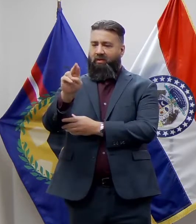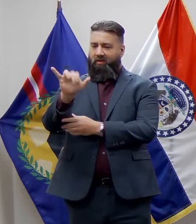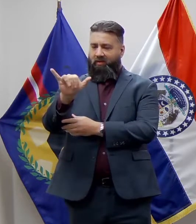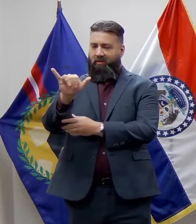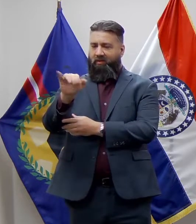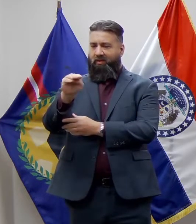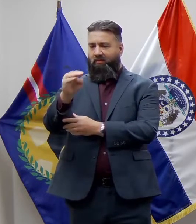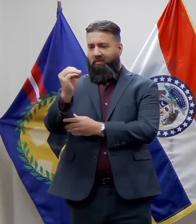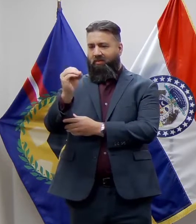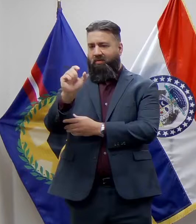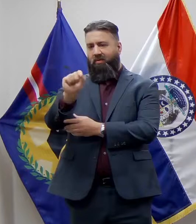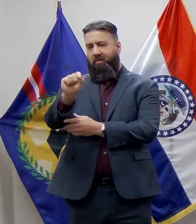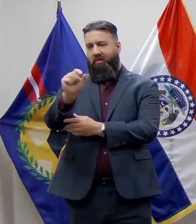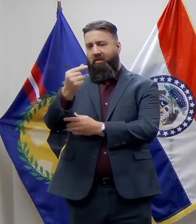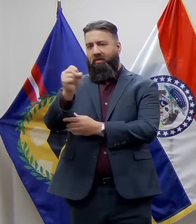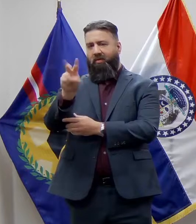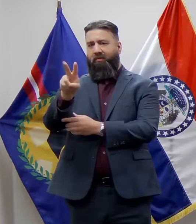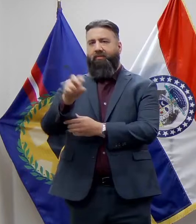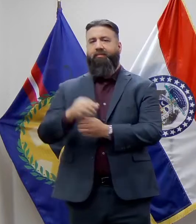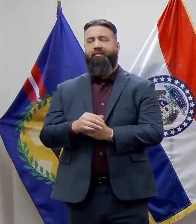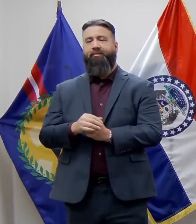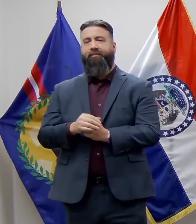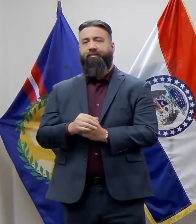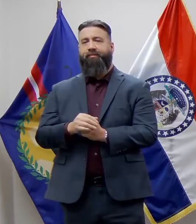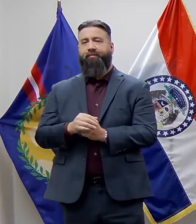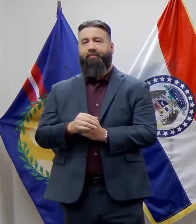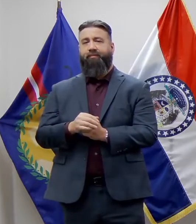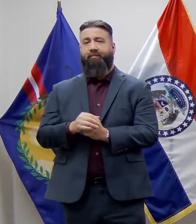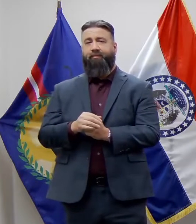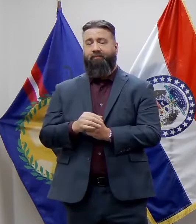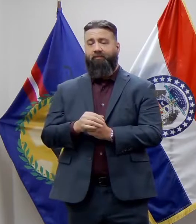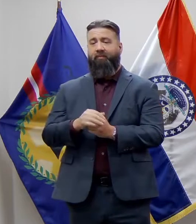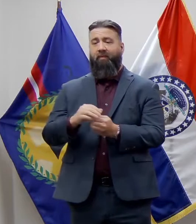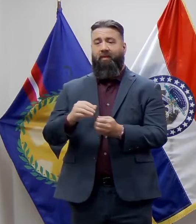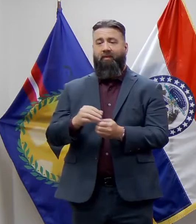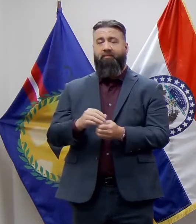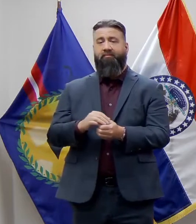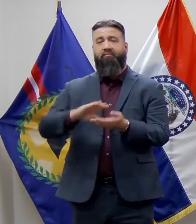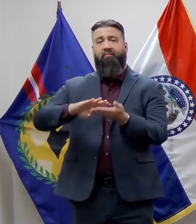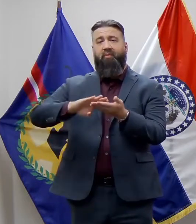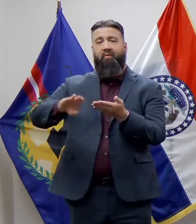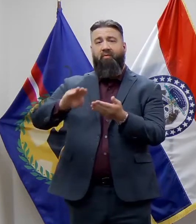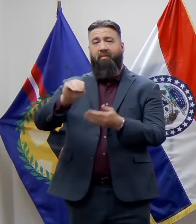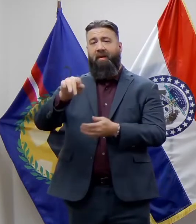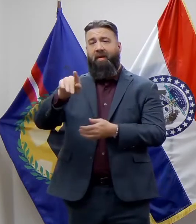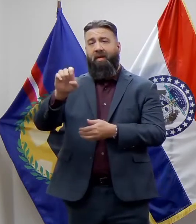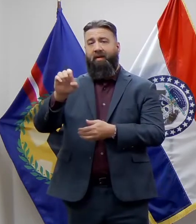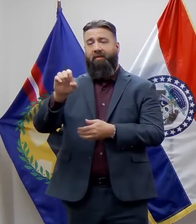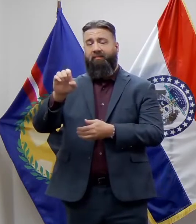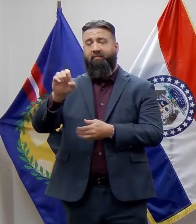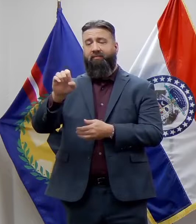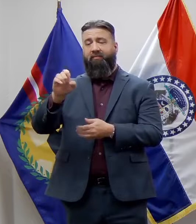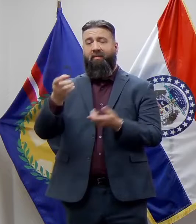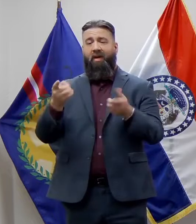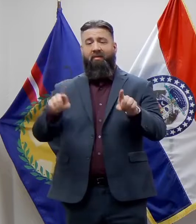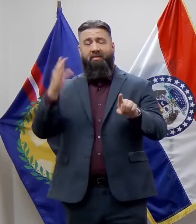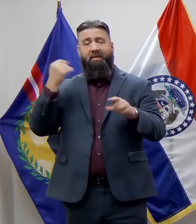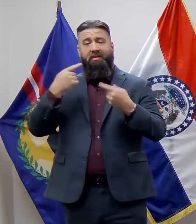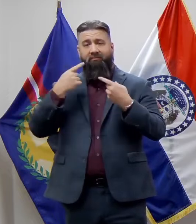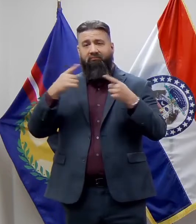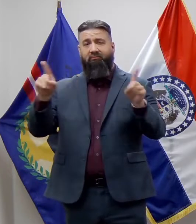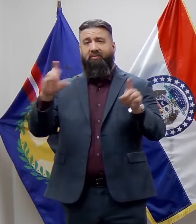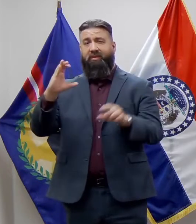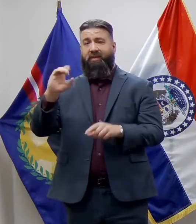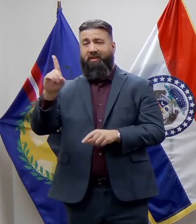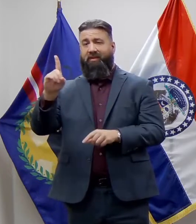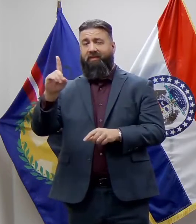stlouiscountymo.gov. Lifting the mandate comes as the CDC announced on Friday a new online tool to determine